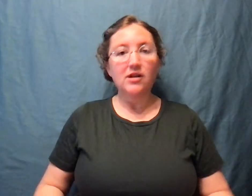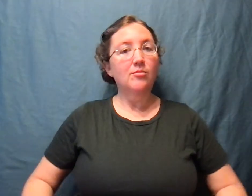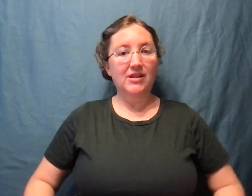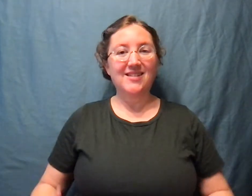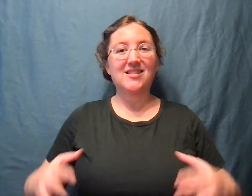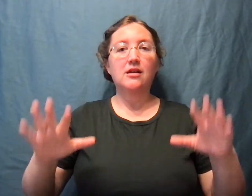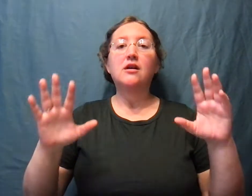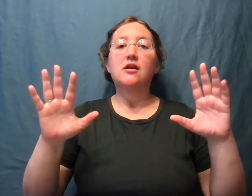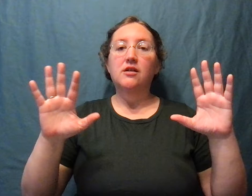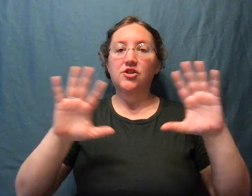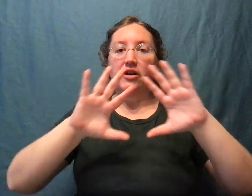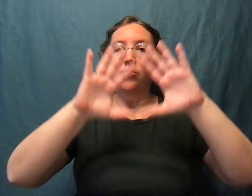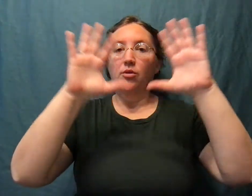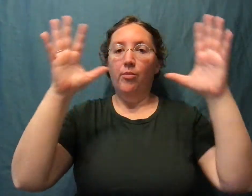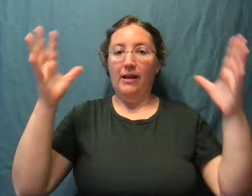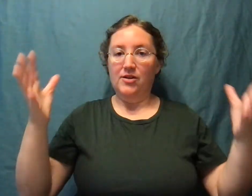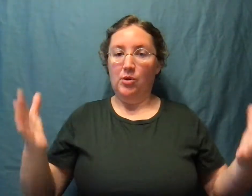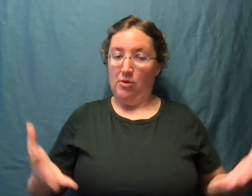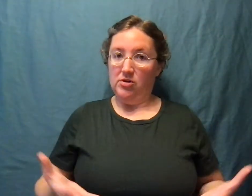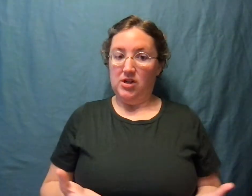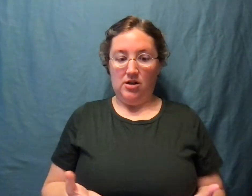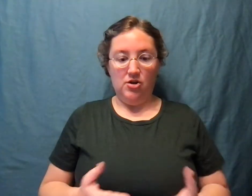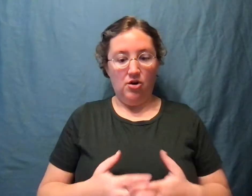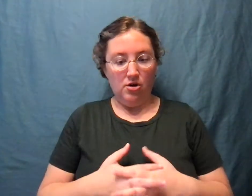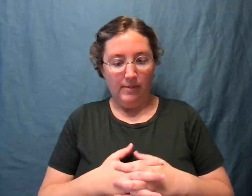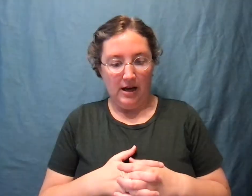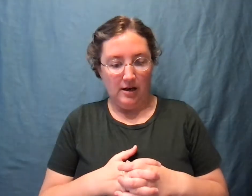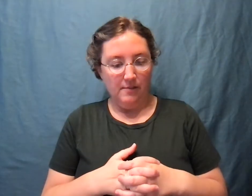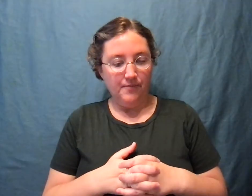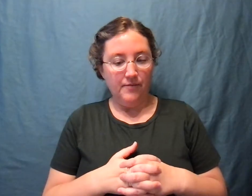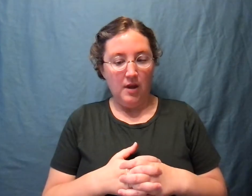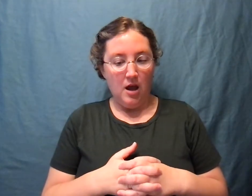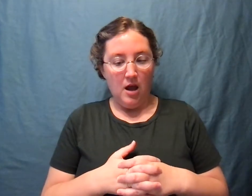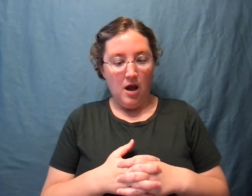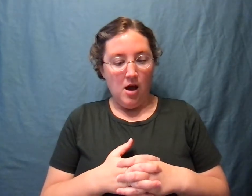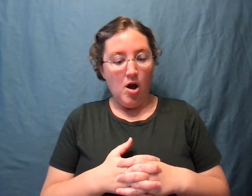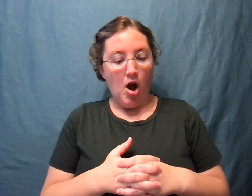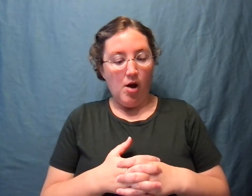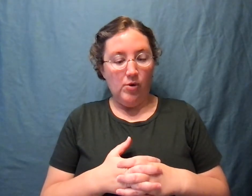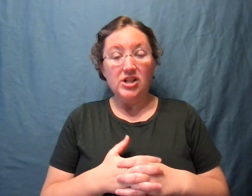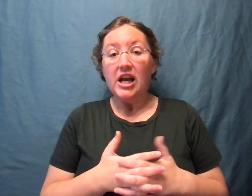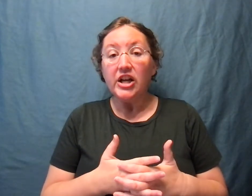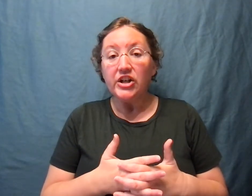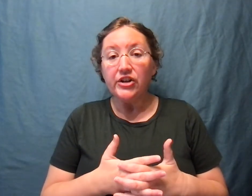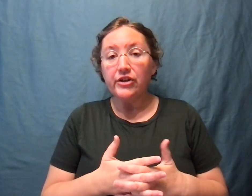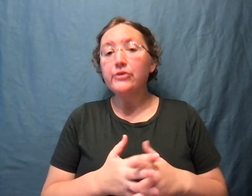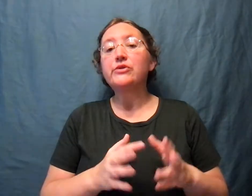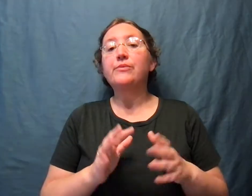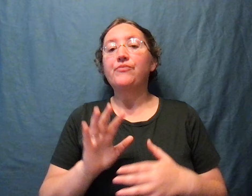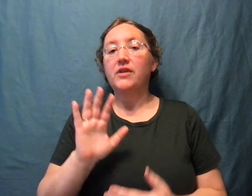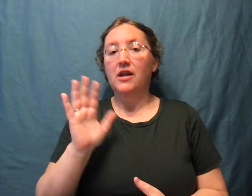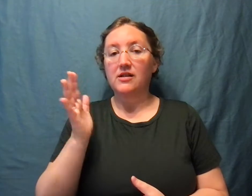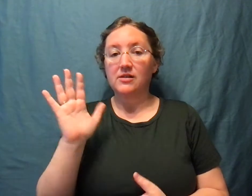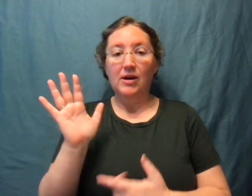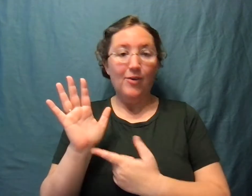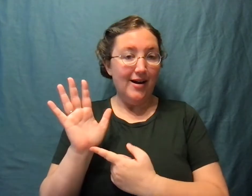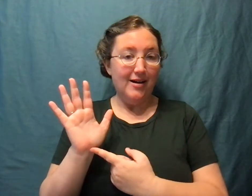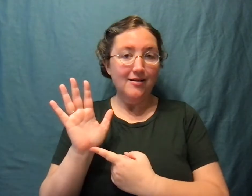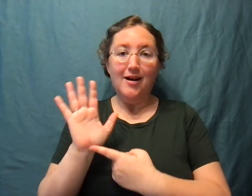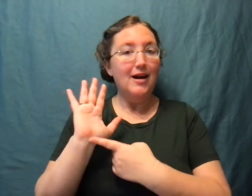but that's the general place where most signs are made. Which hand do you use? This is my right hand. I am